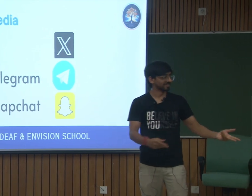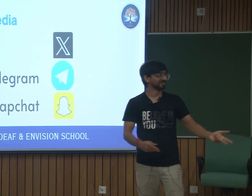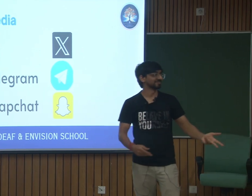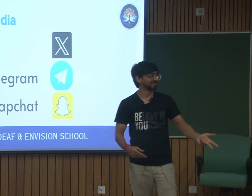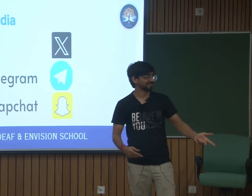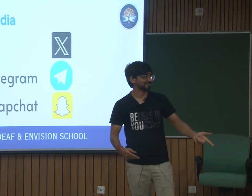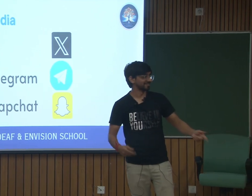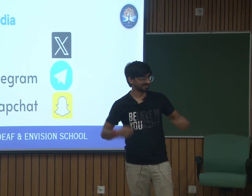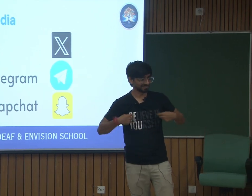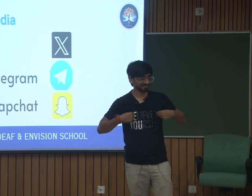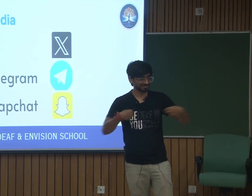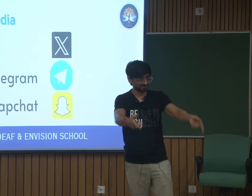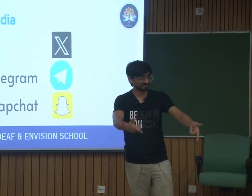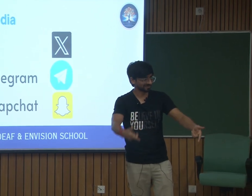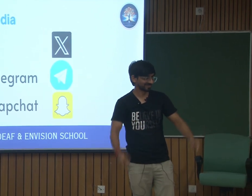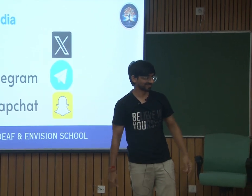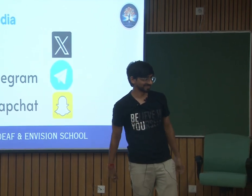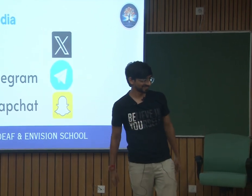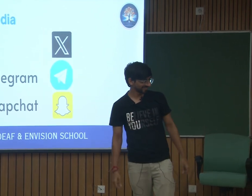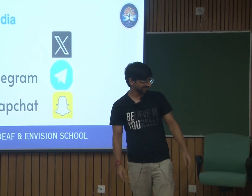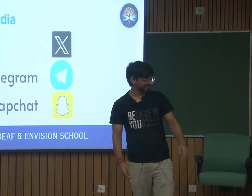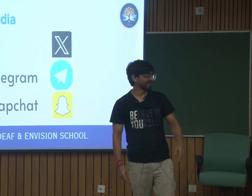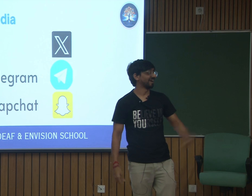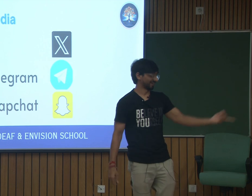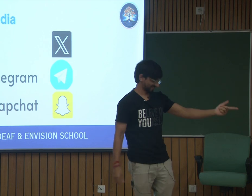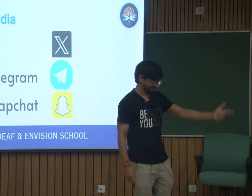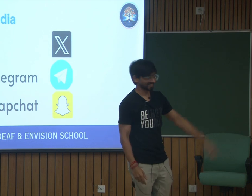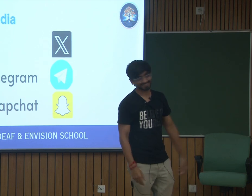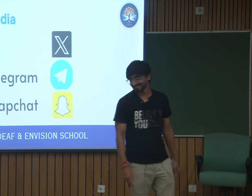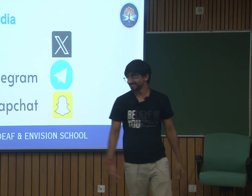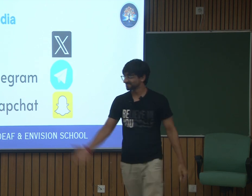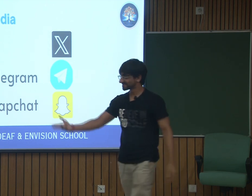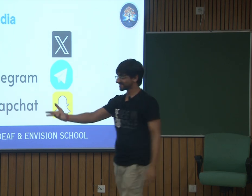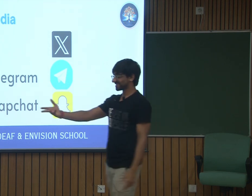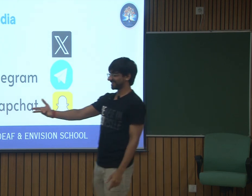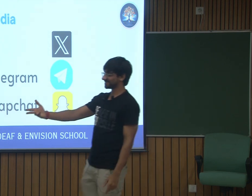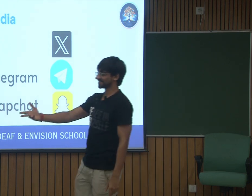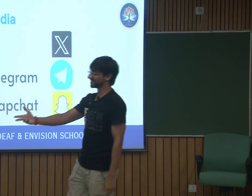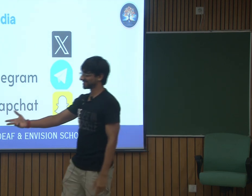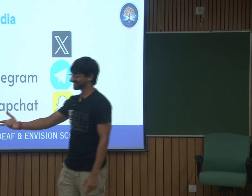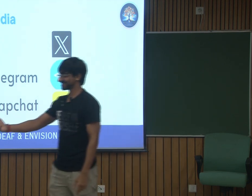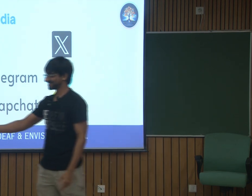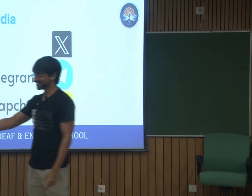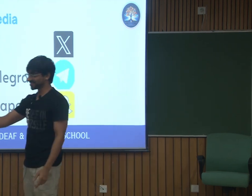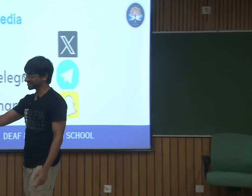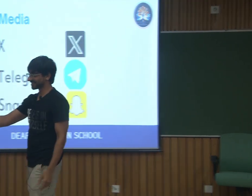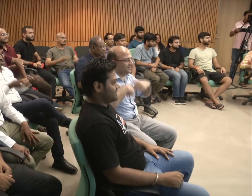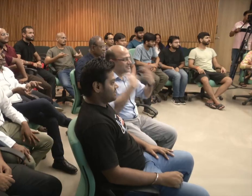kya nahi ye to yeah correct aap mein se koi change karke aata hu